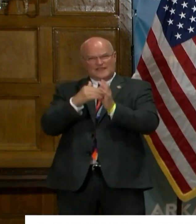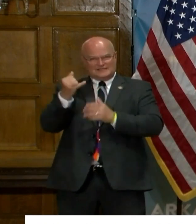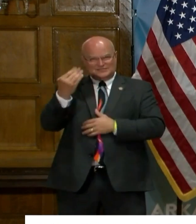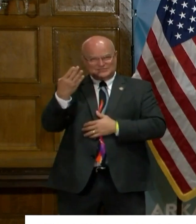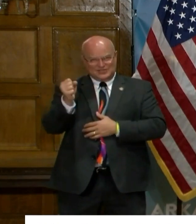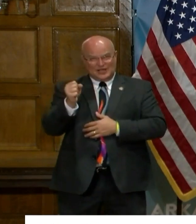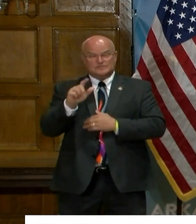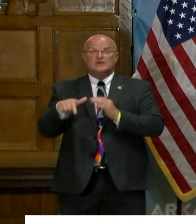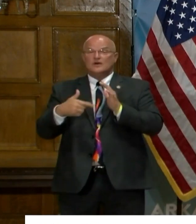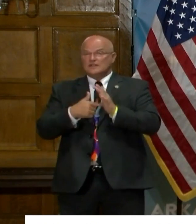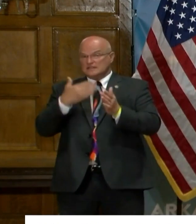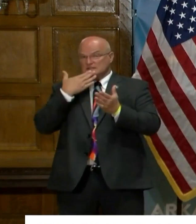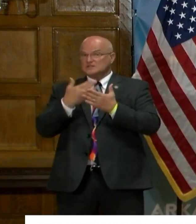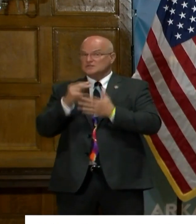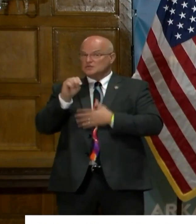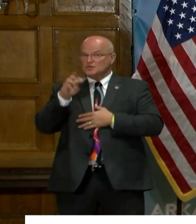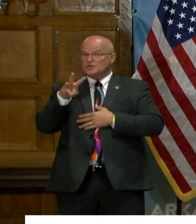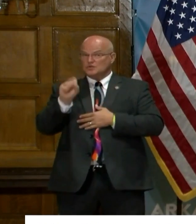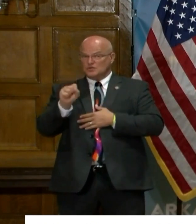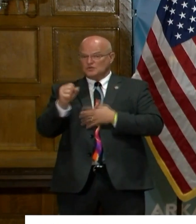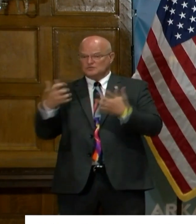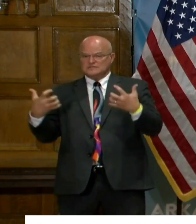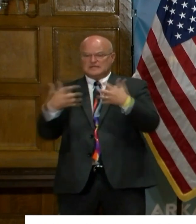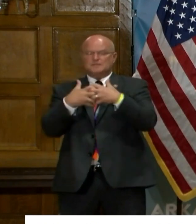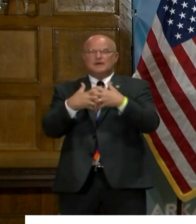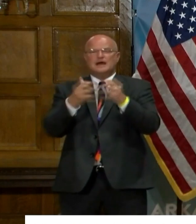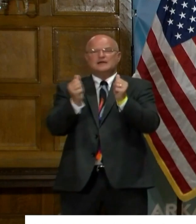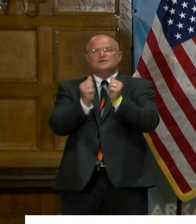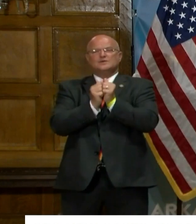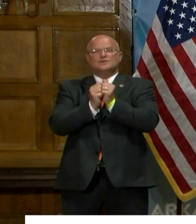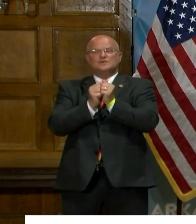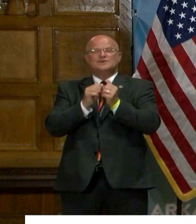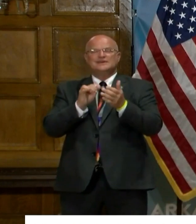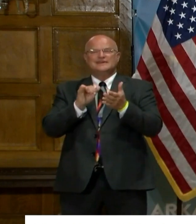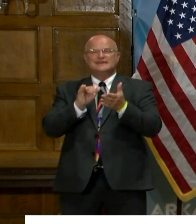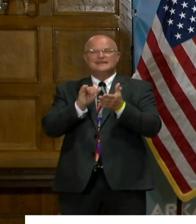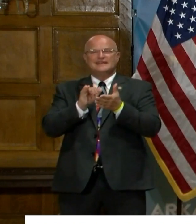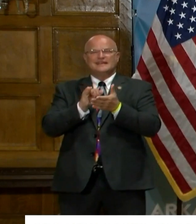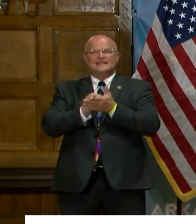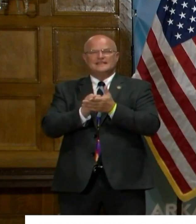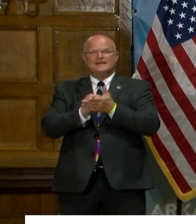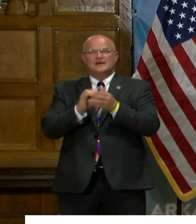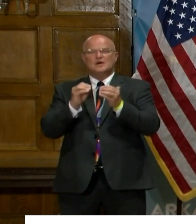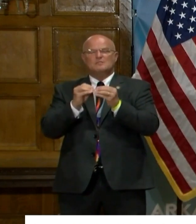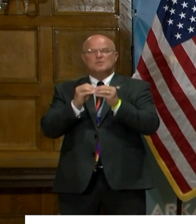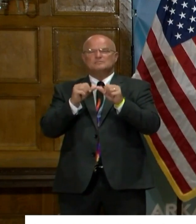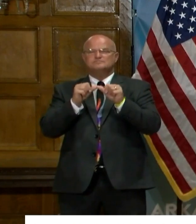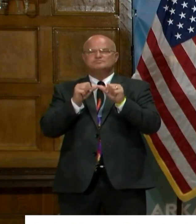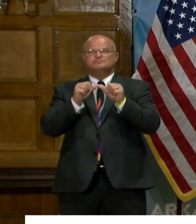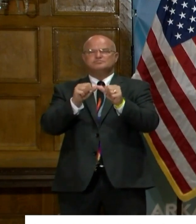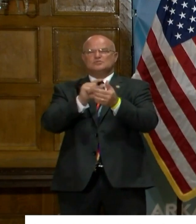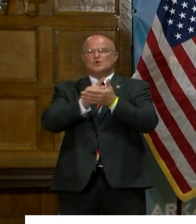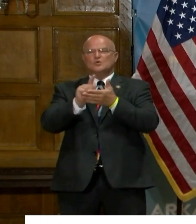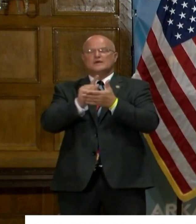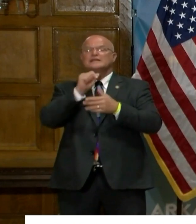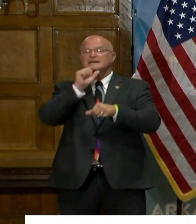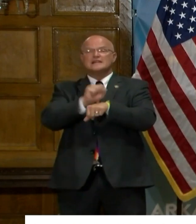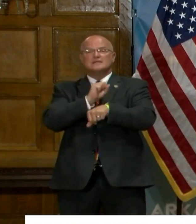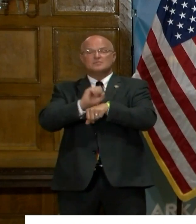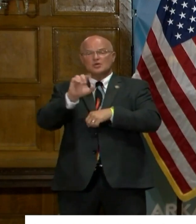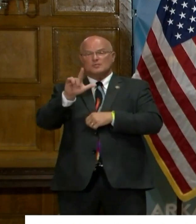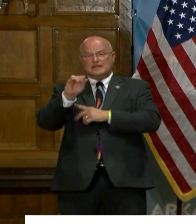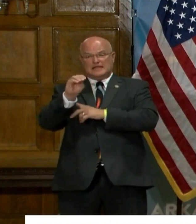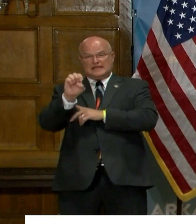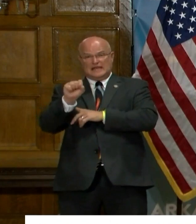So this is good news combined with the more steadiness in our weekly unemployment